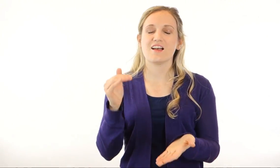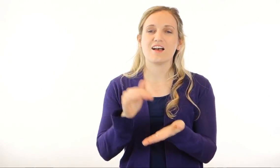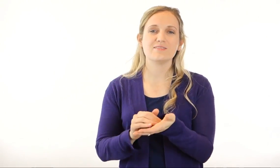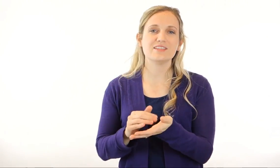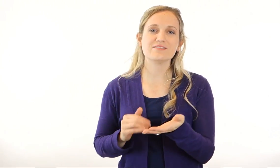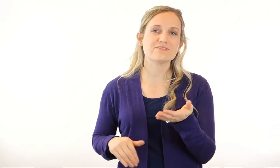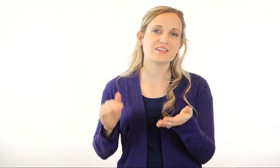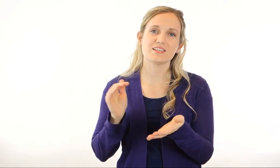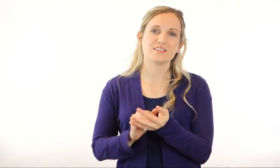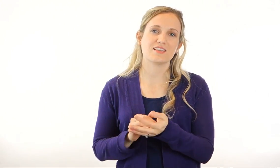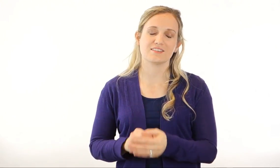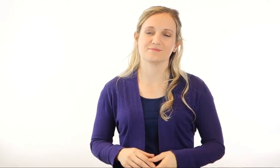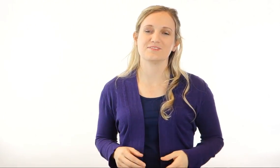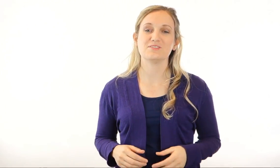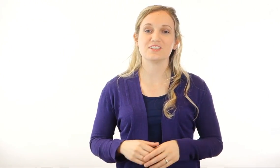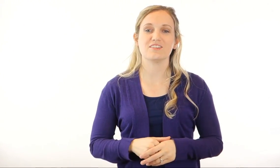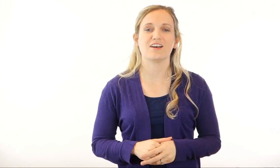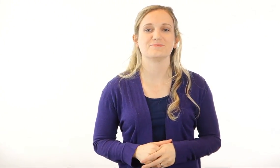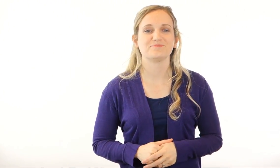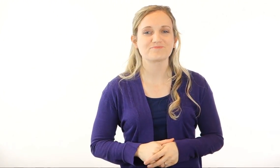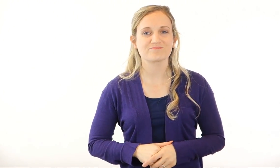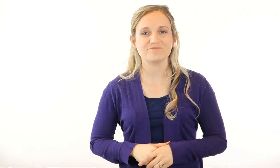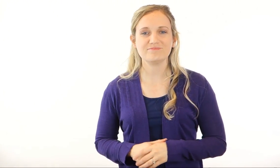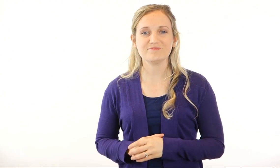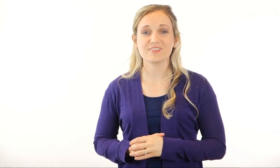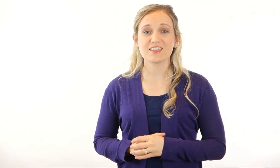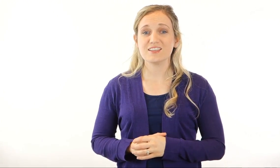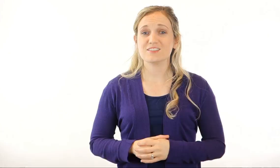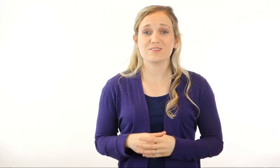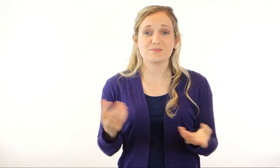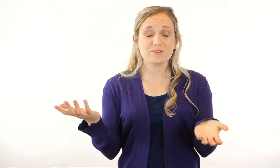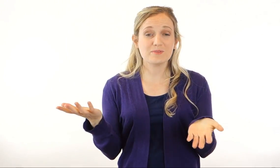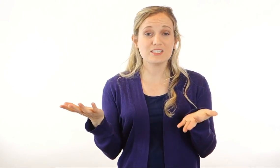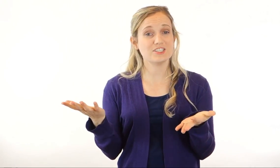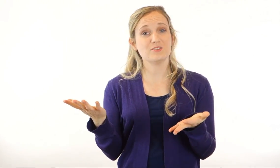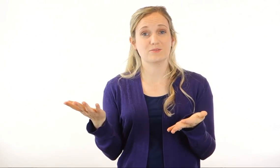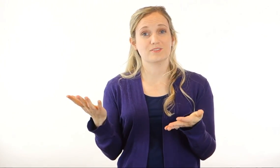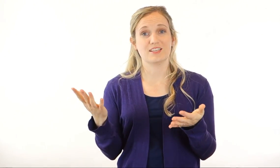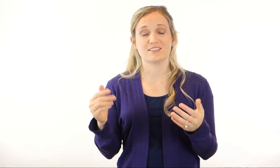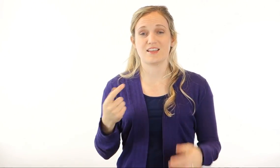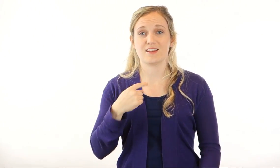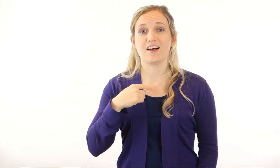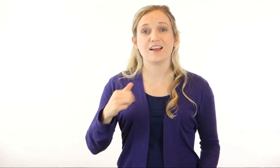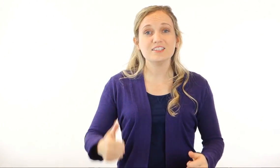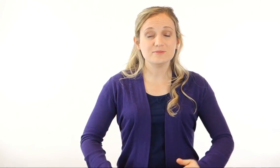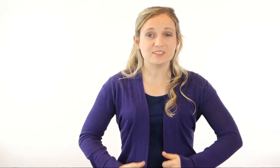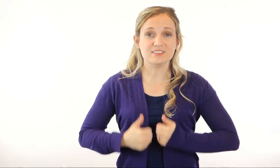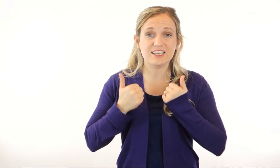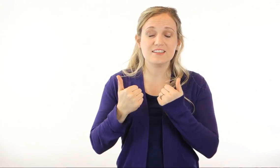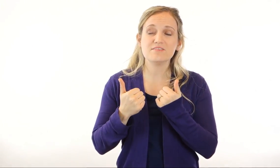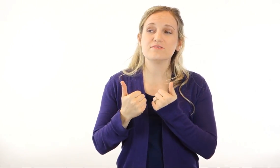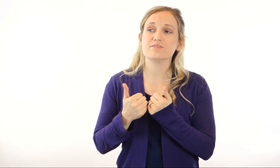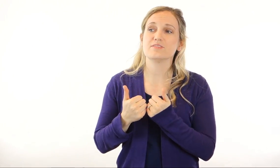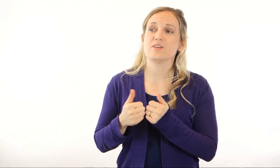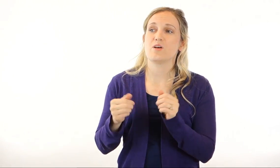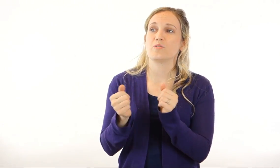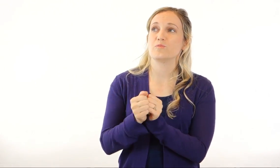I will never forget this sign. Used it a lot. So that's what we want to do, is that I will live